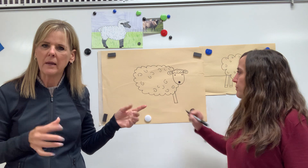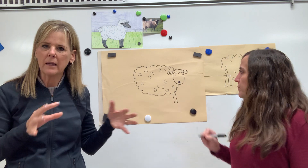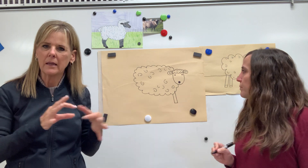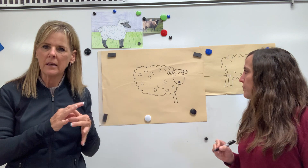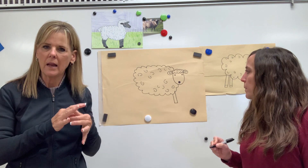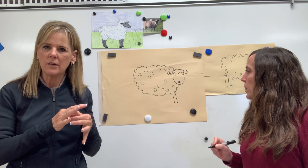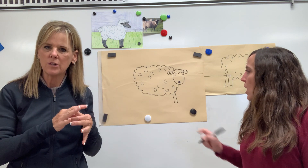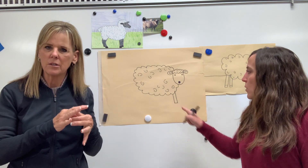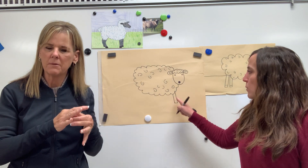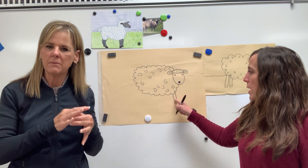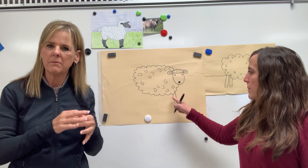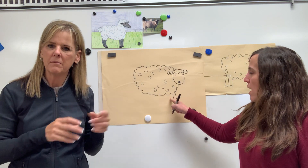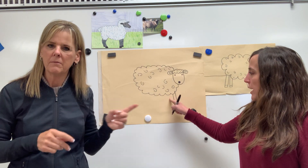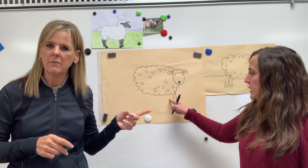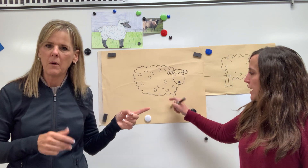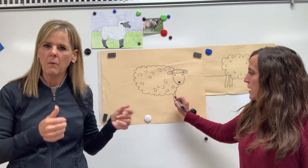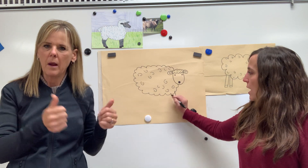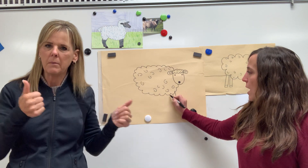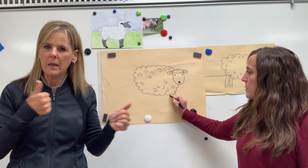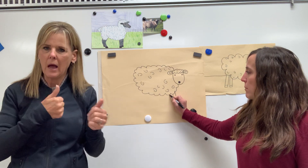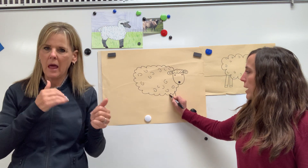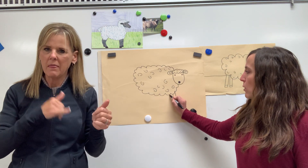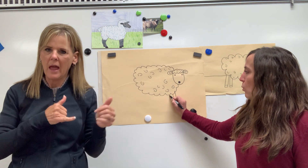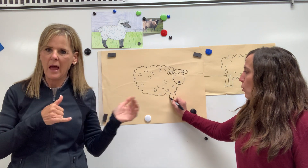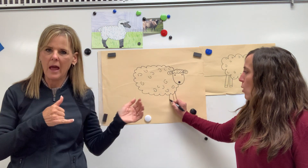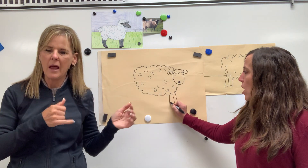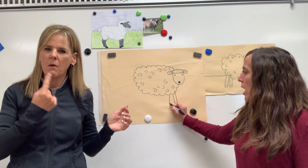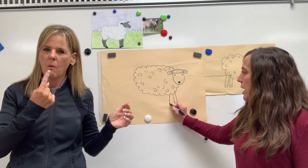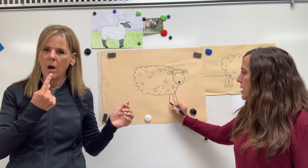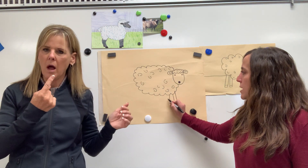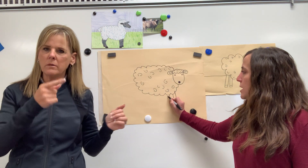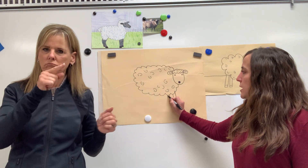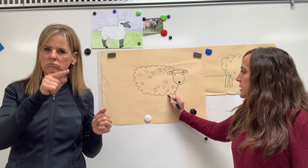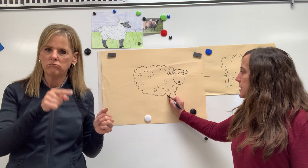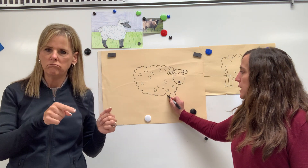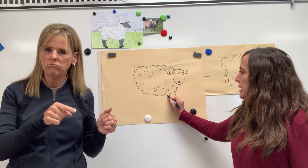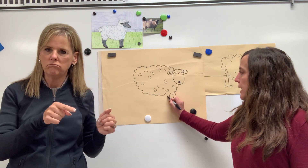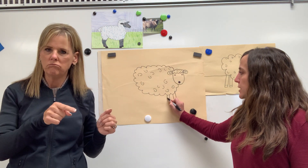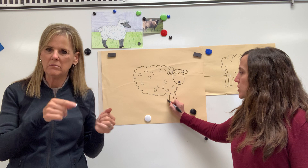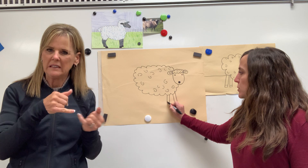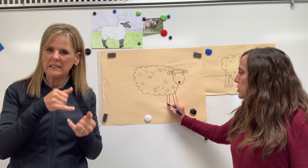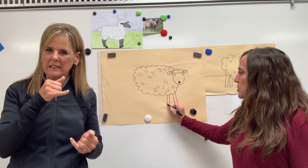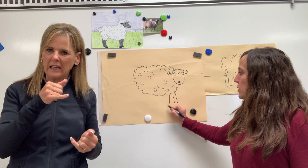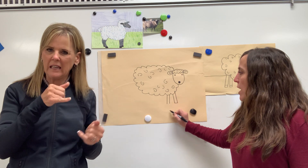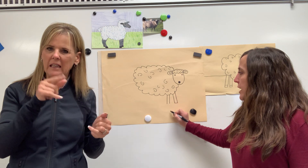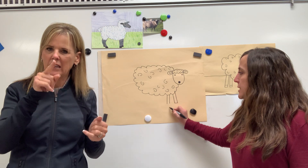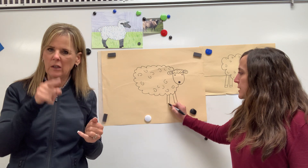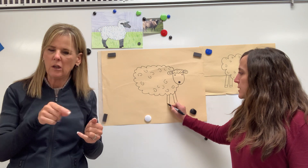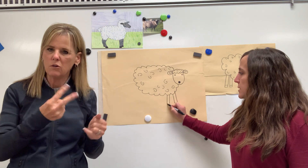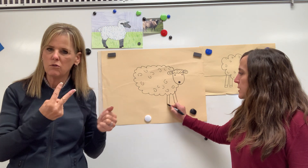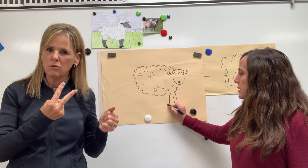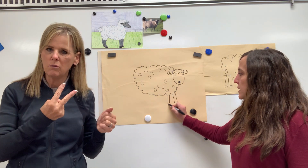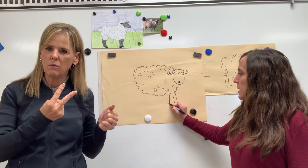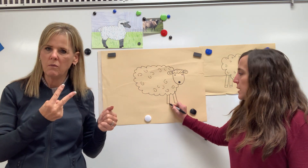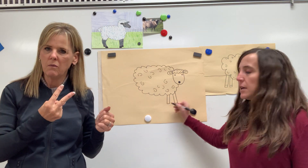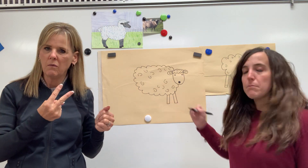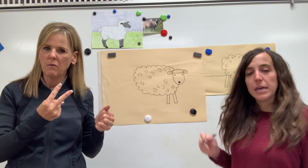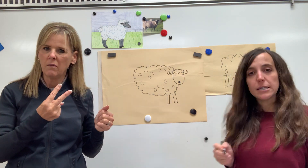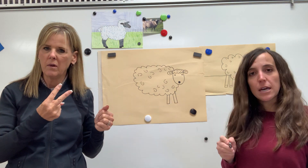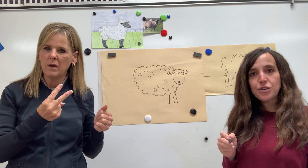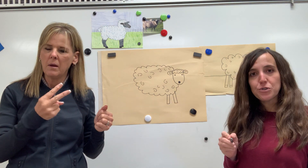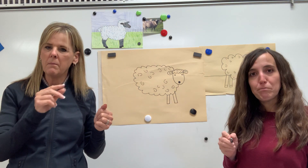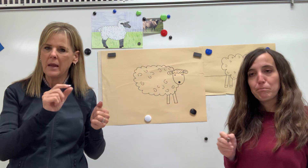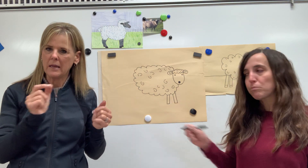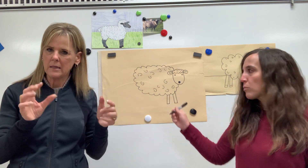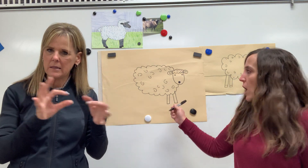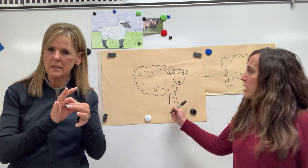touch. Right behind it, I'm going to make one skinny next to it, two lines. Make